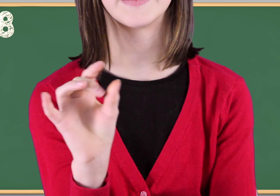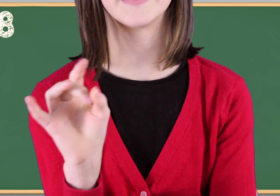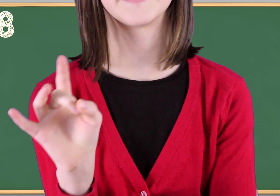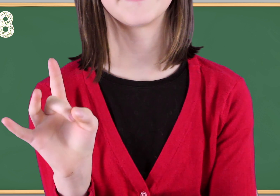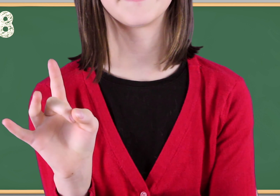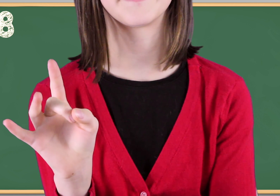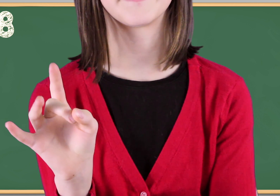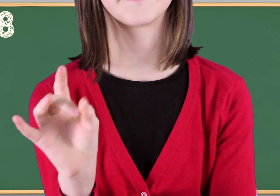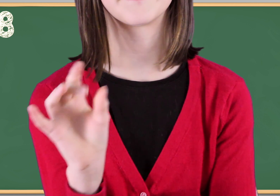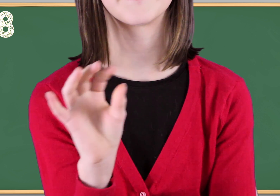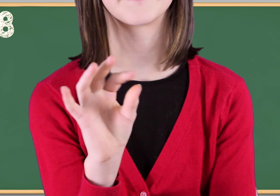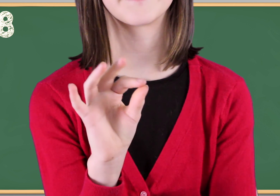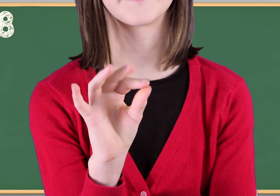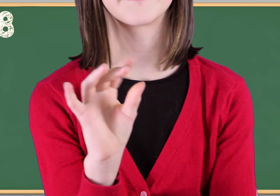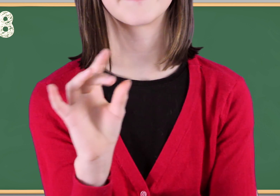98,